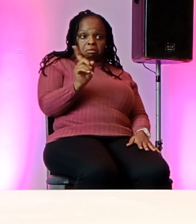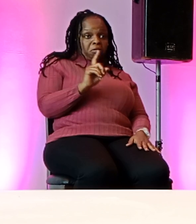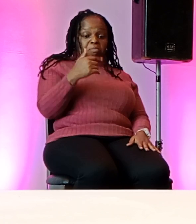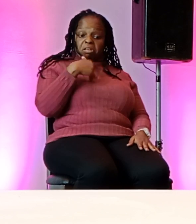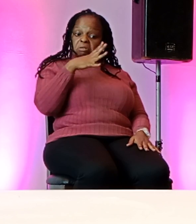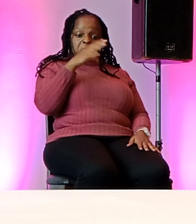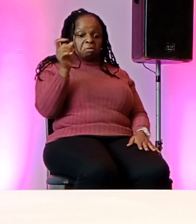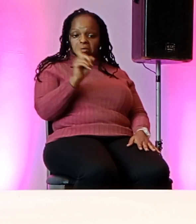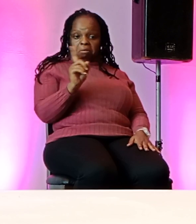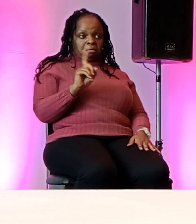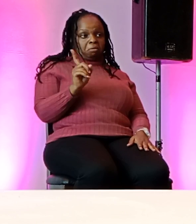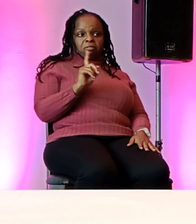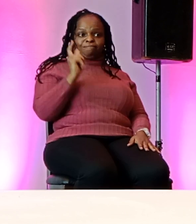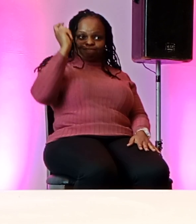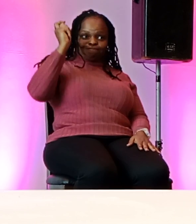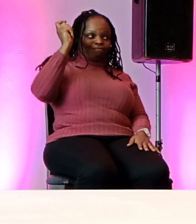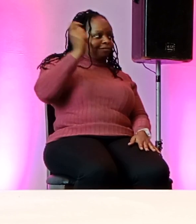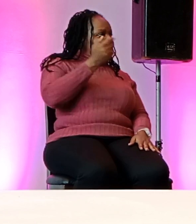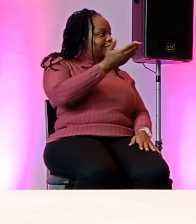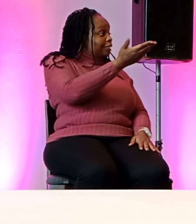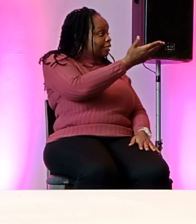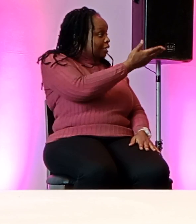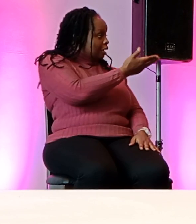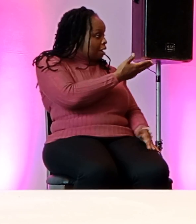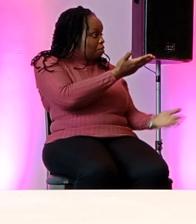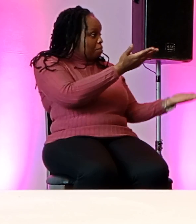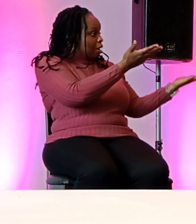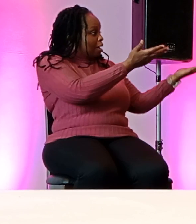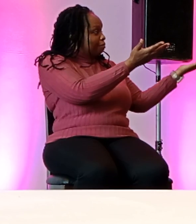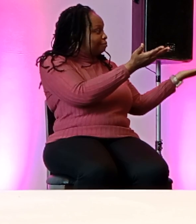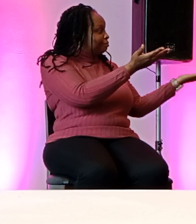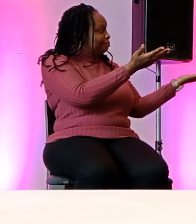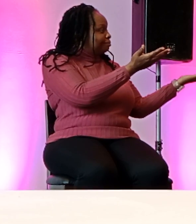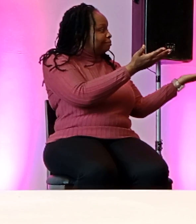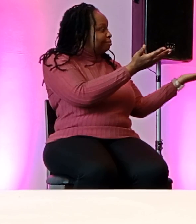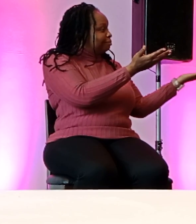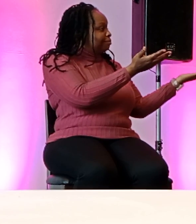that? She's here? Where is she?